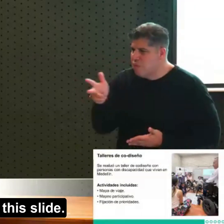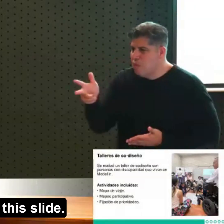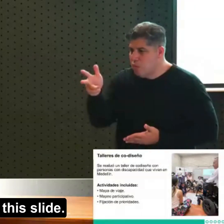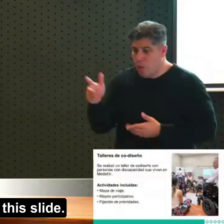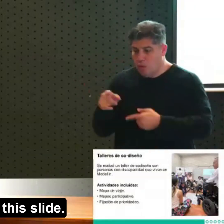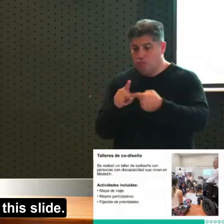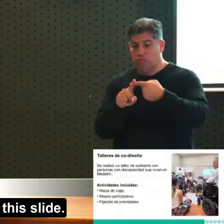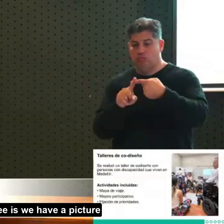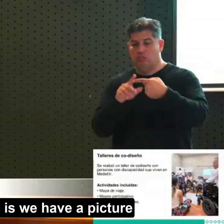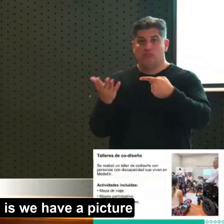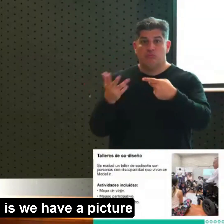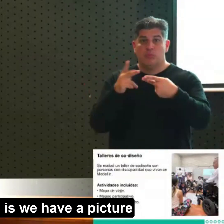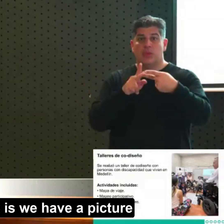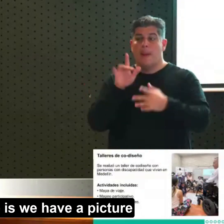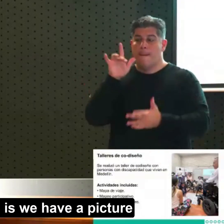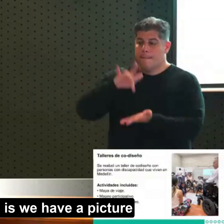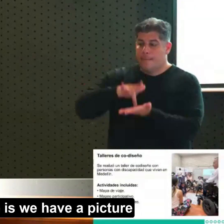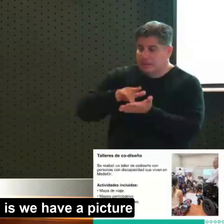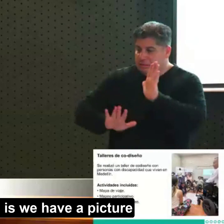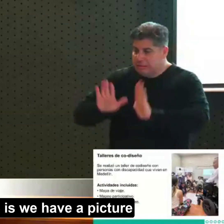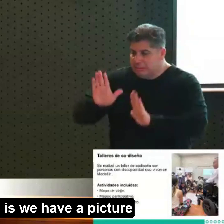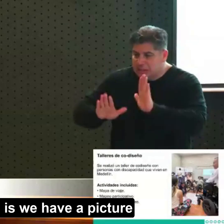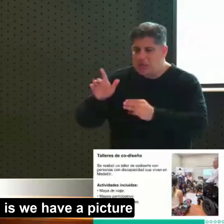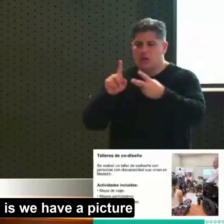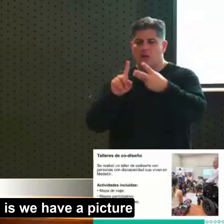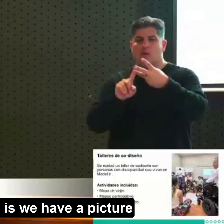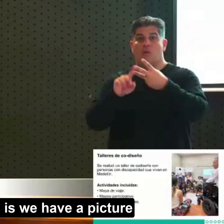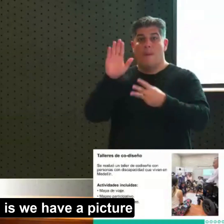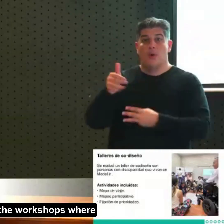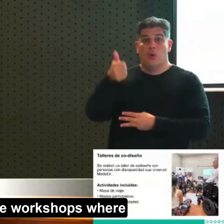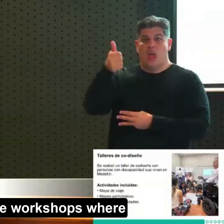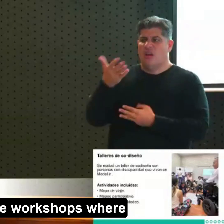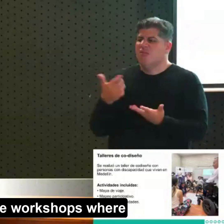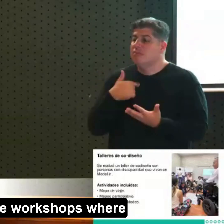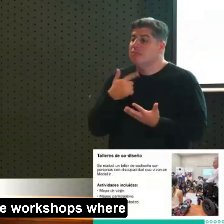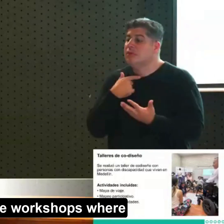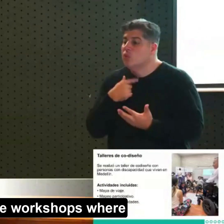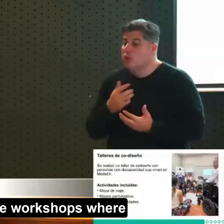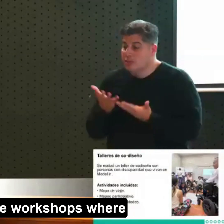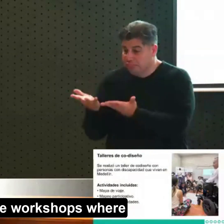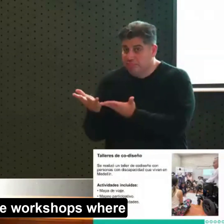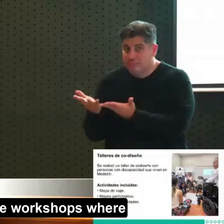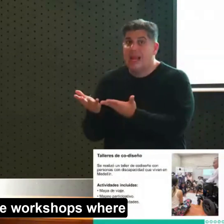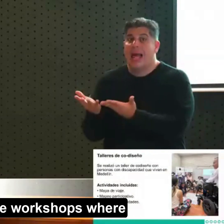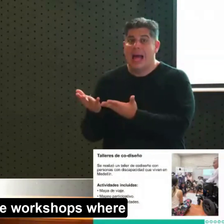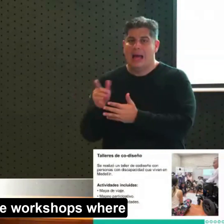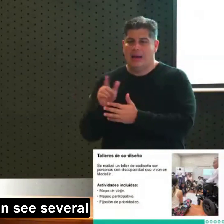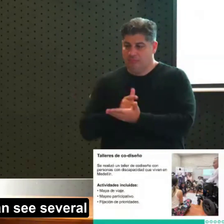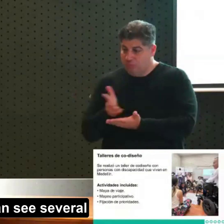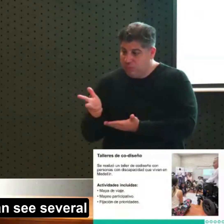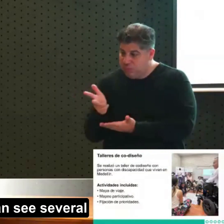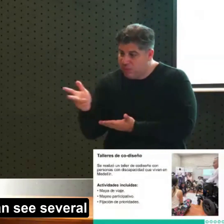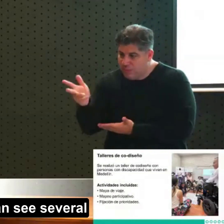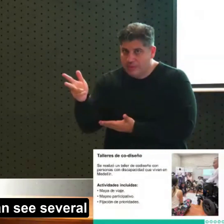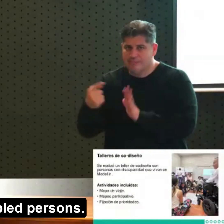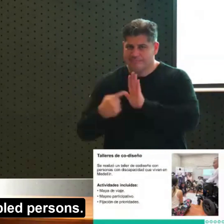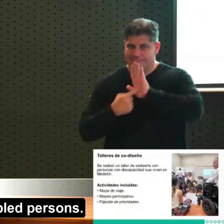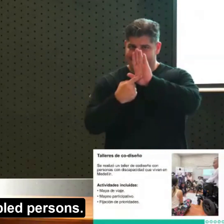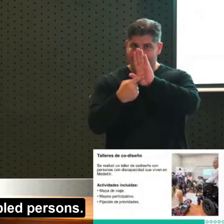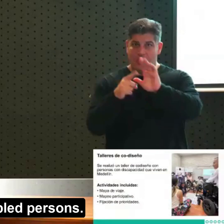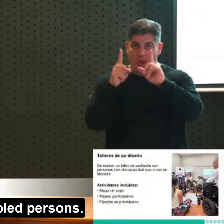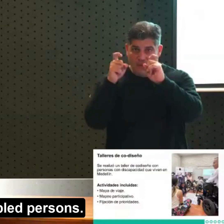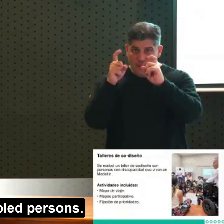priority setting. In this slide, what we see is we have a picture of one of the workshops where we can see